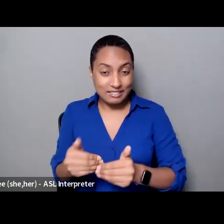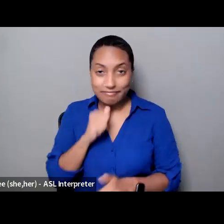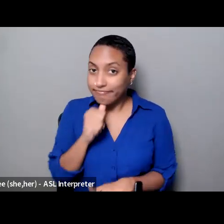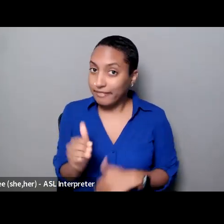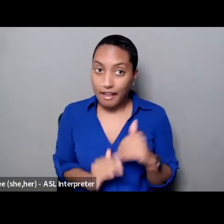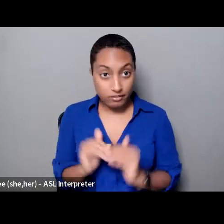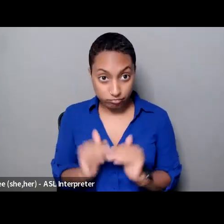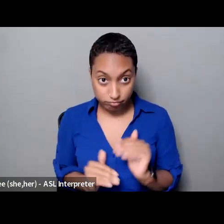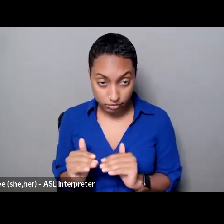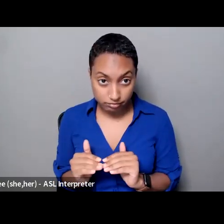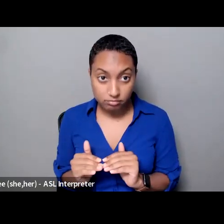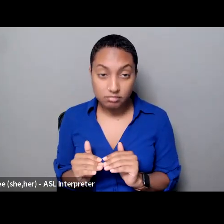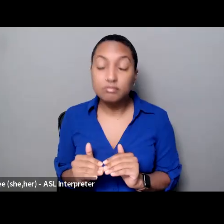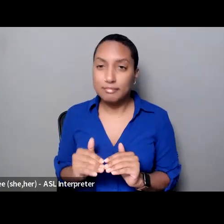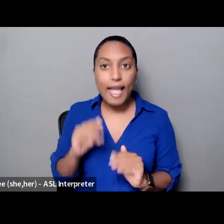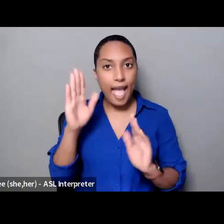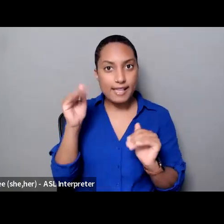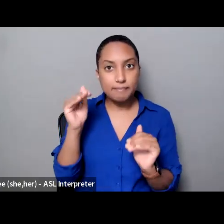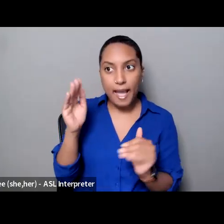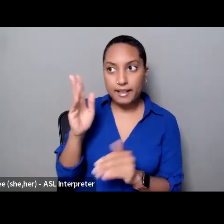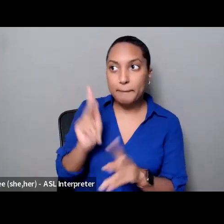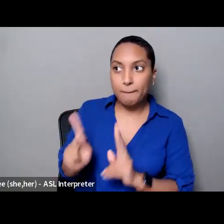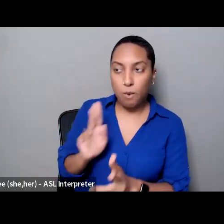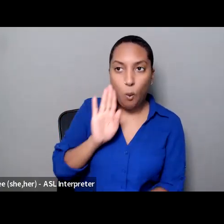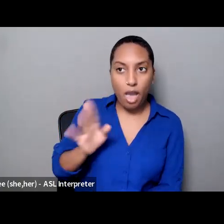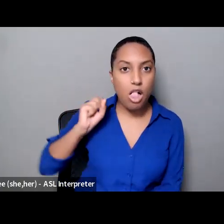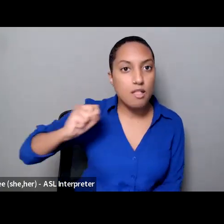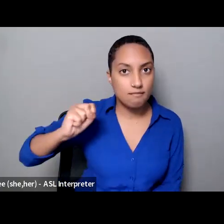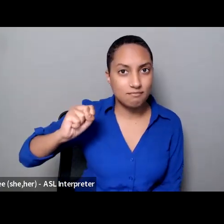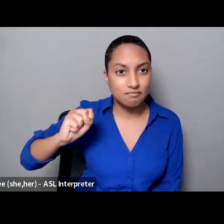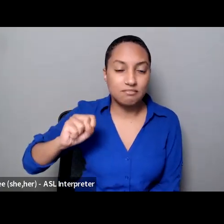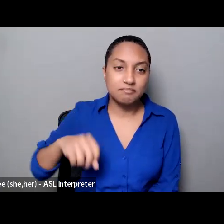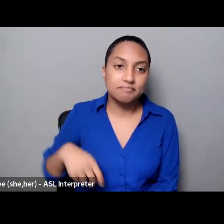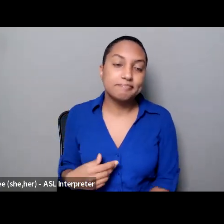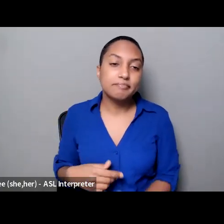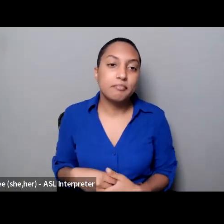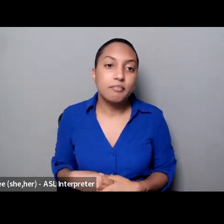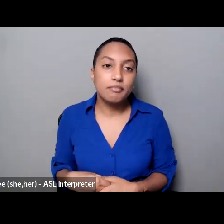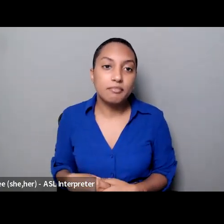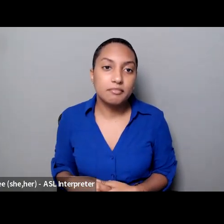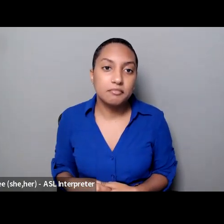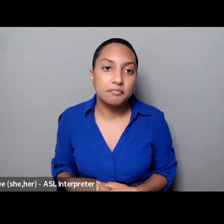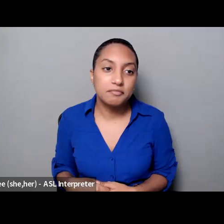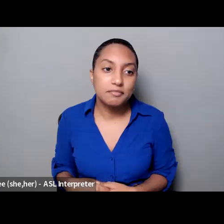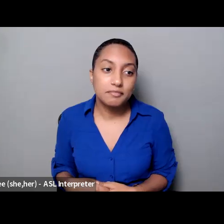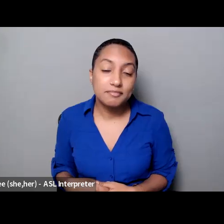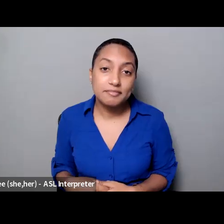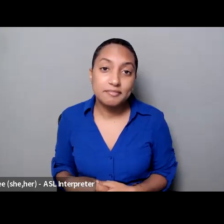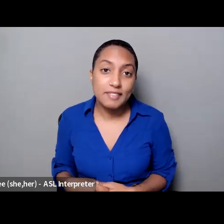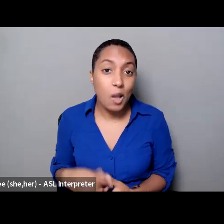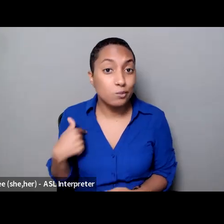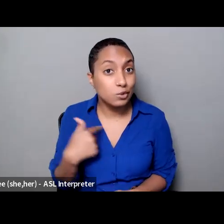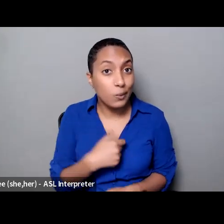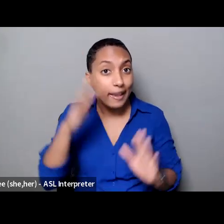resistance. I don't think this is a surprise, but it does come up that everybody's not going to be on the same